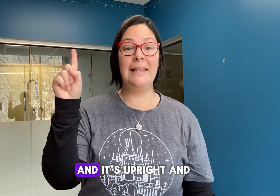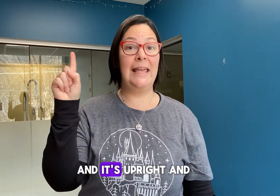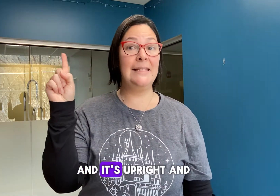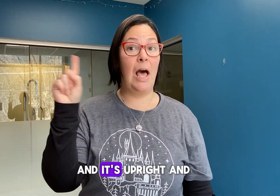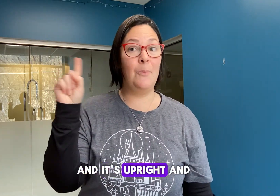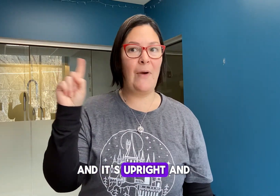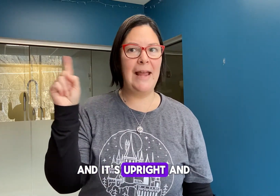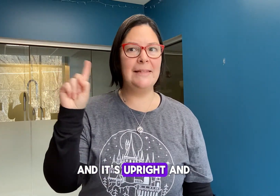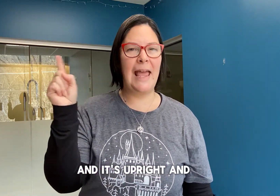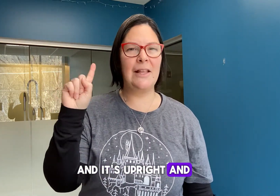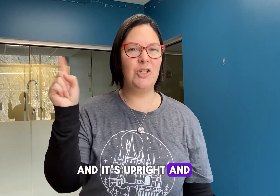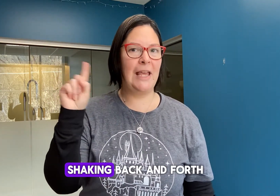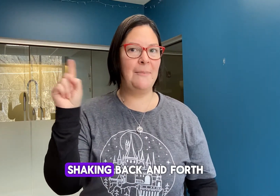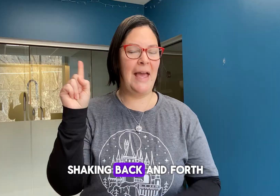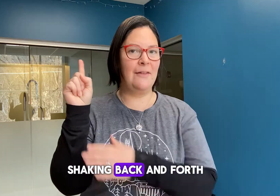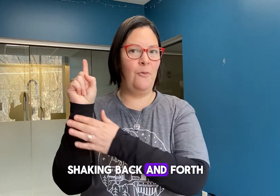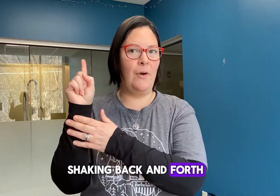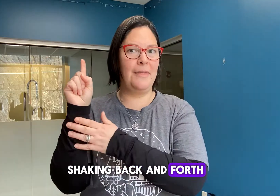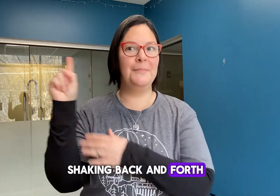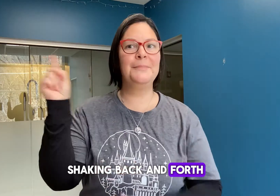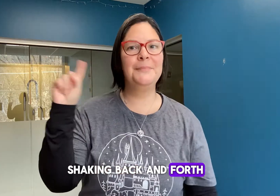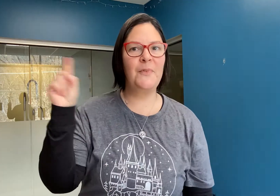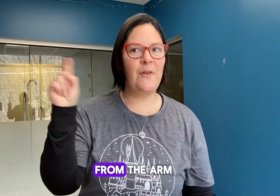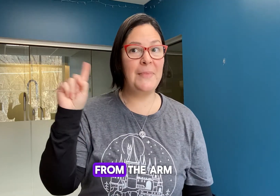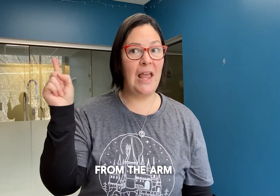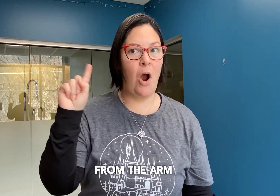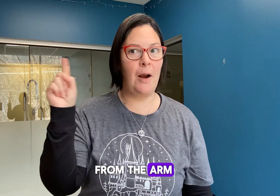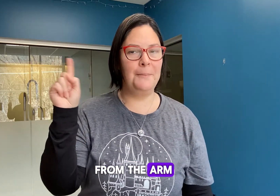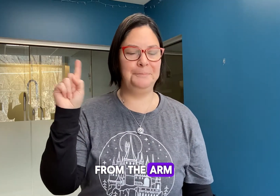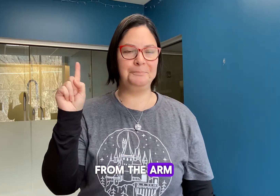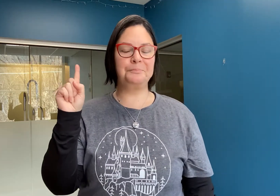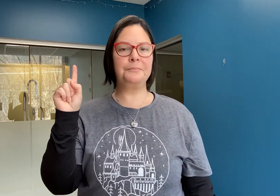it's upright and shaking back and forth from the arm.